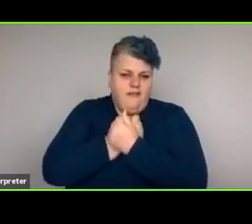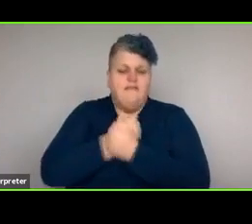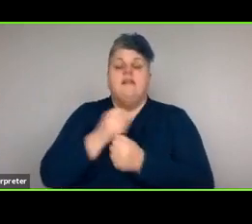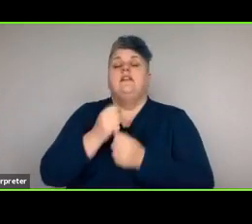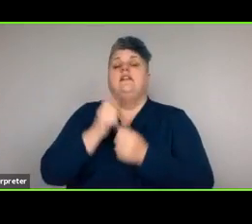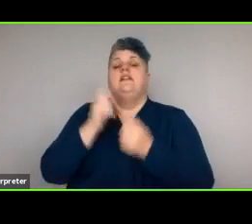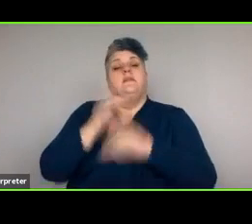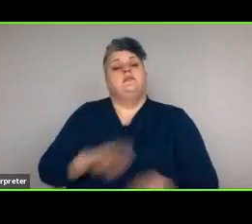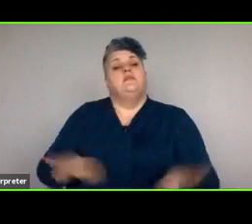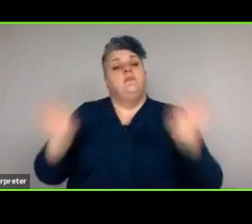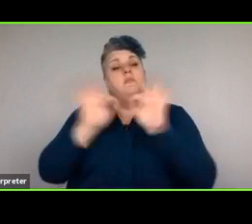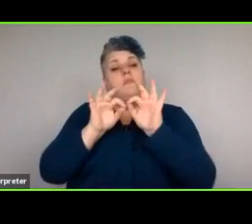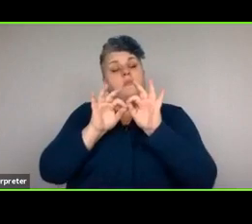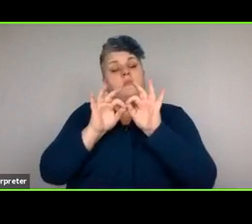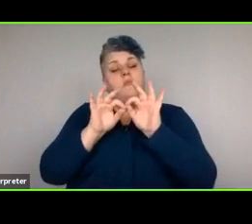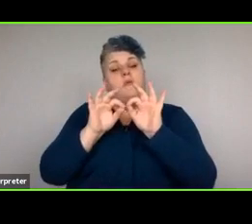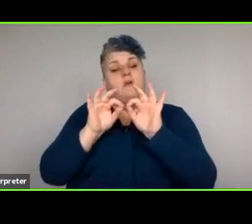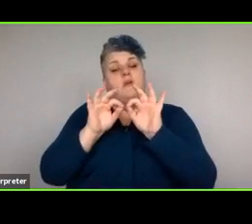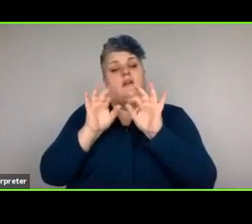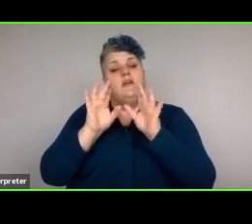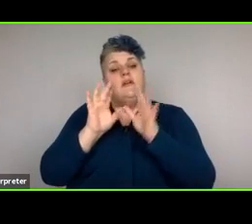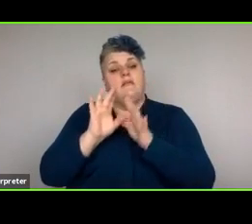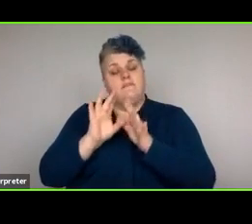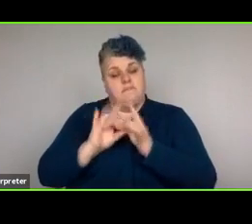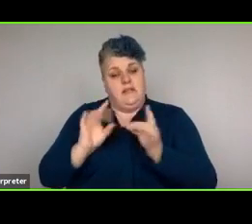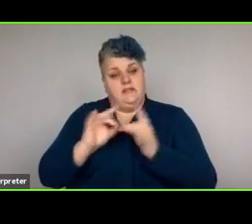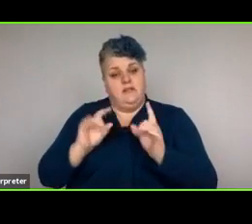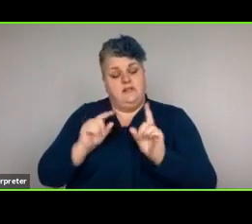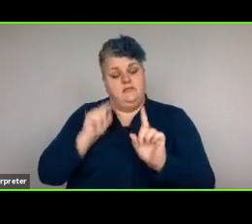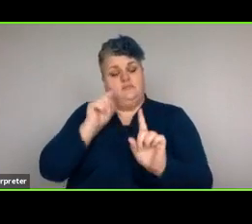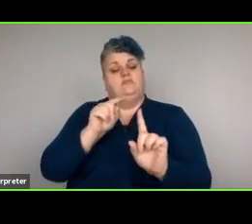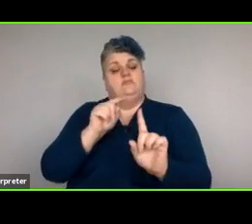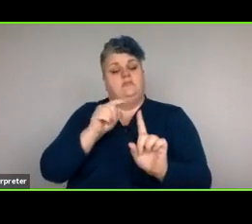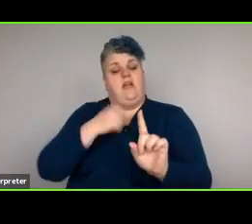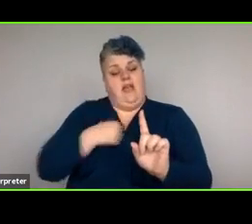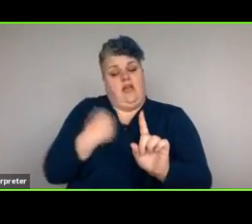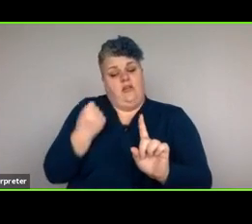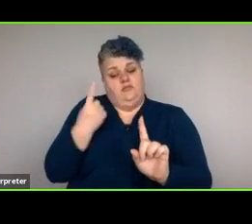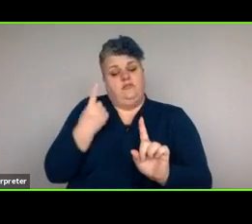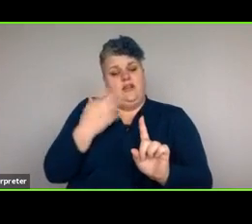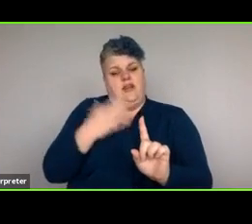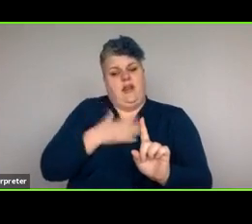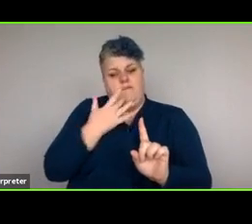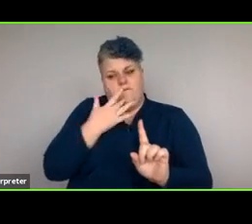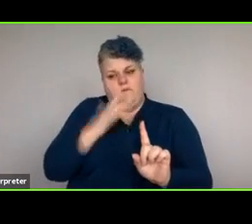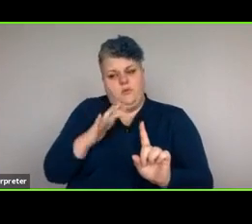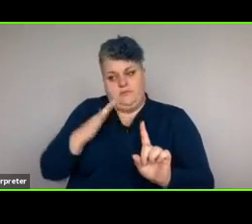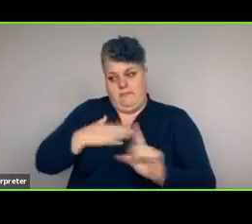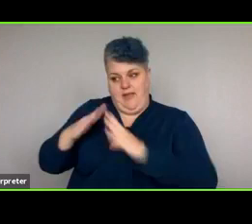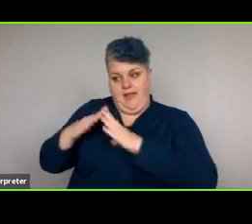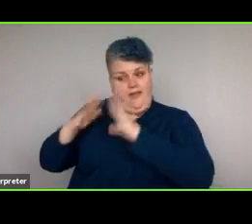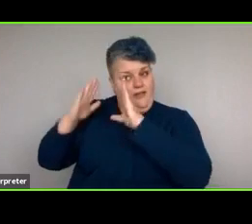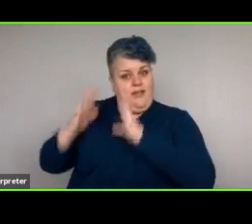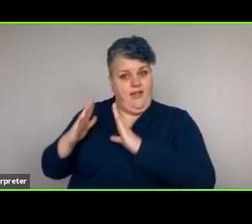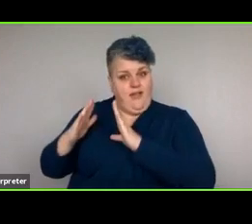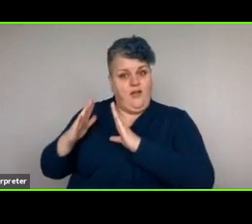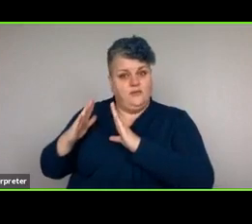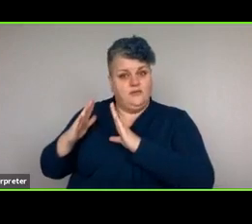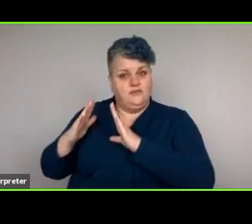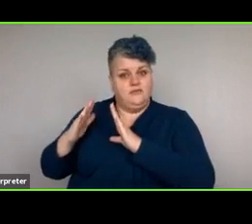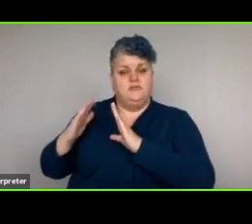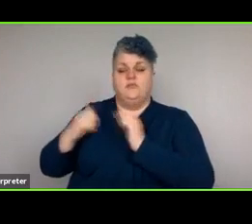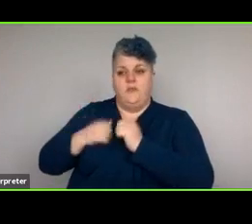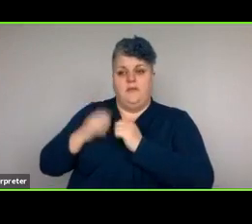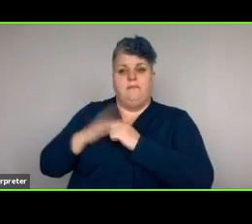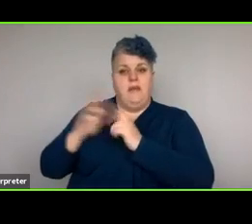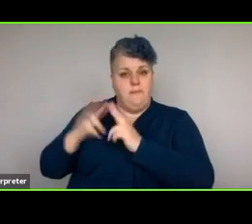important message is that I understand and feel very fortunate that I can be in a household with my partner